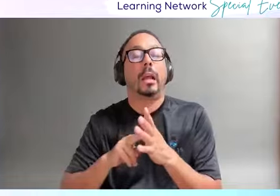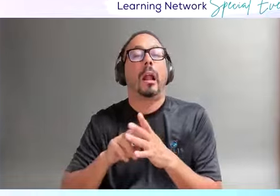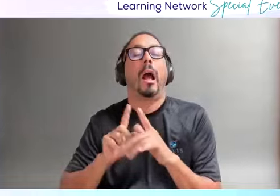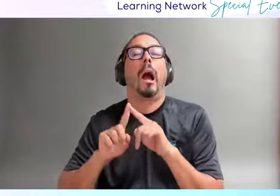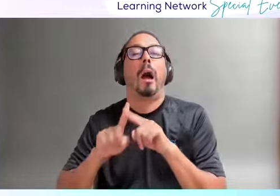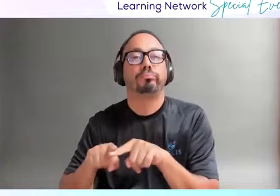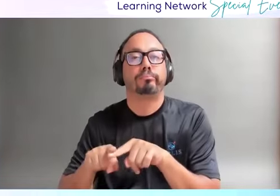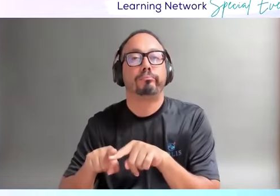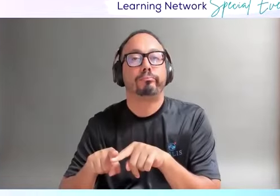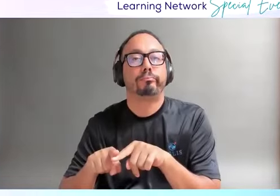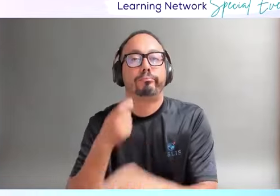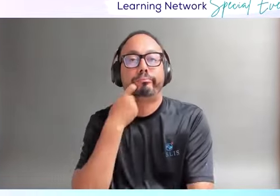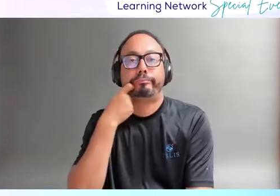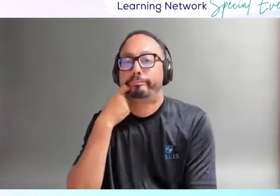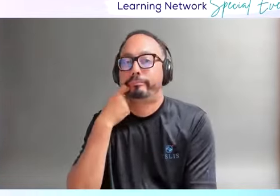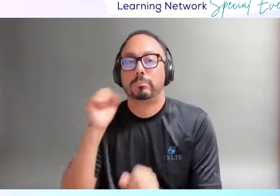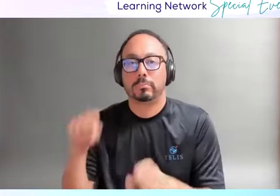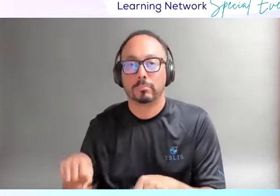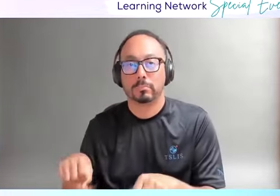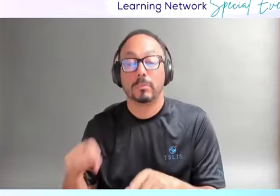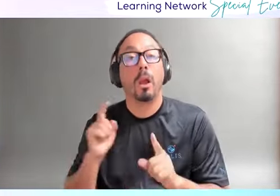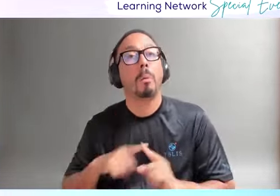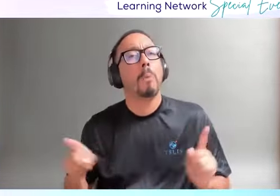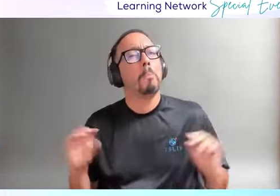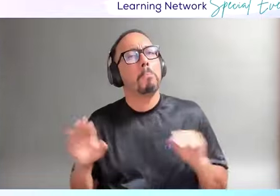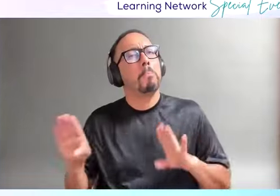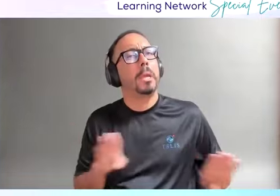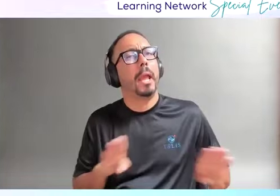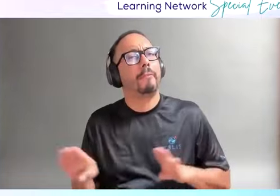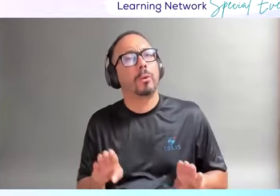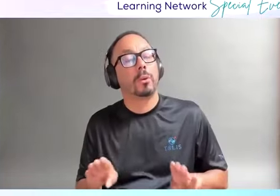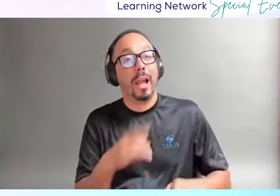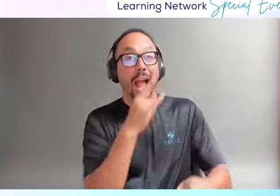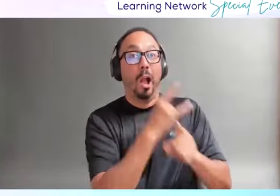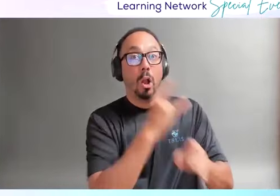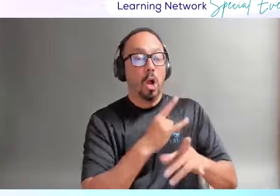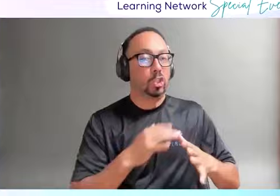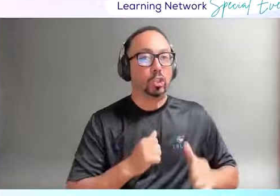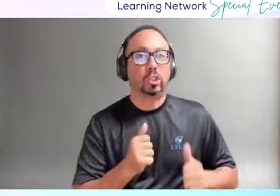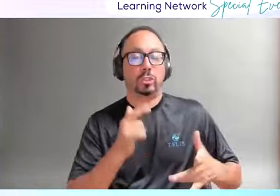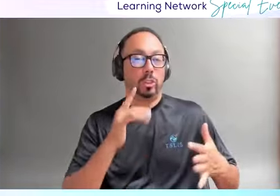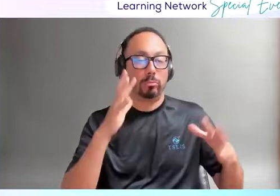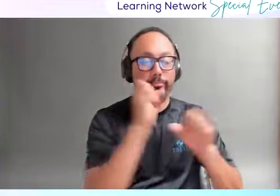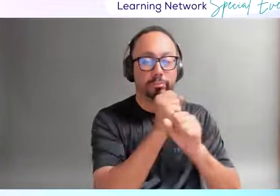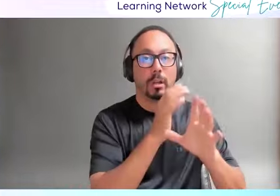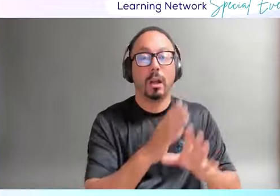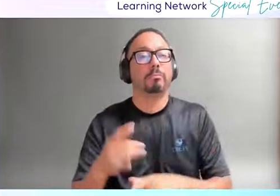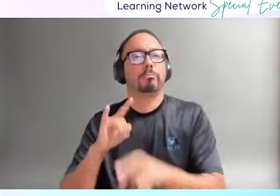of behavior that is socially problematic, like alcohol might. Cannabis is similar to tobacco in those